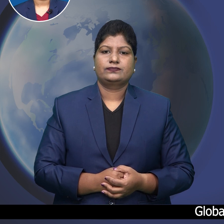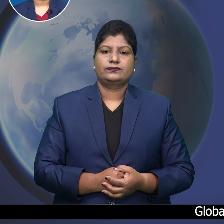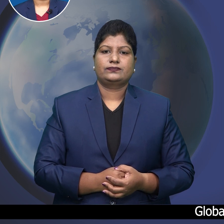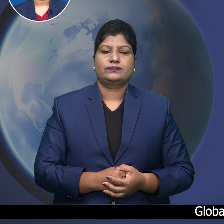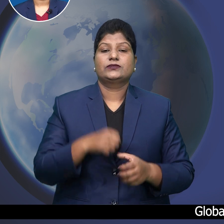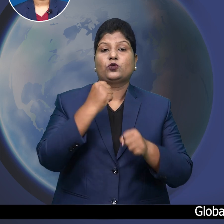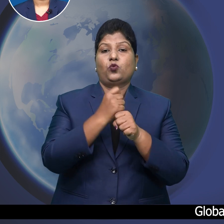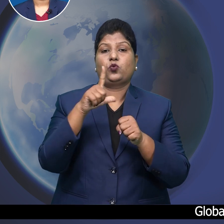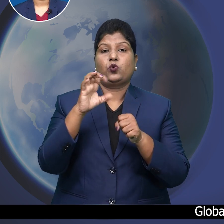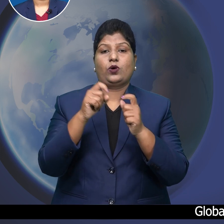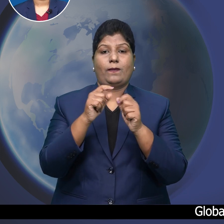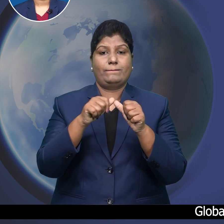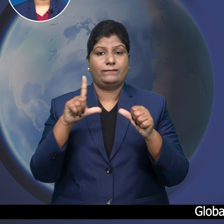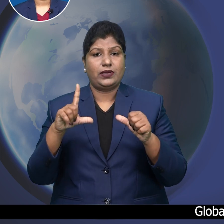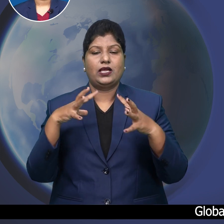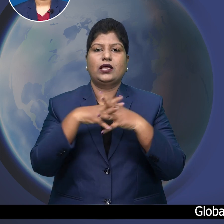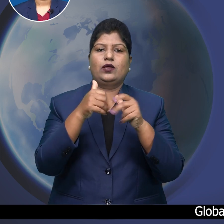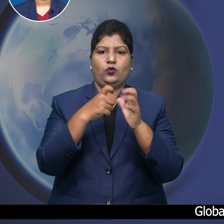Global warming.